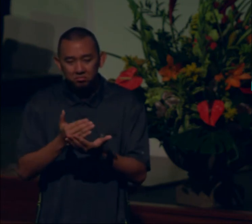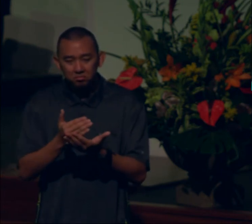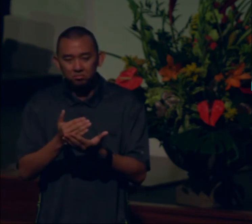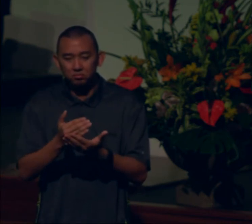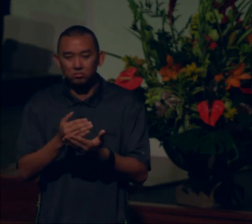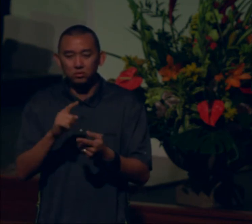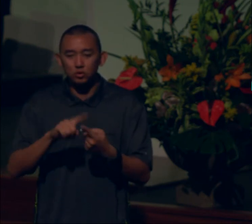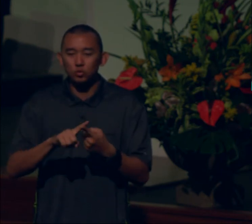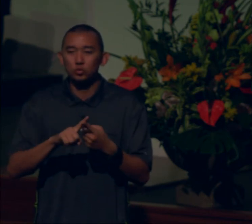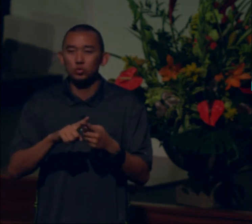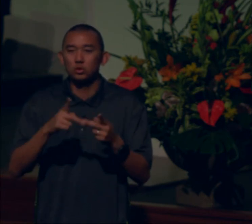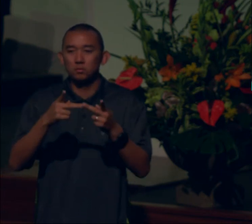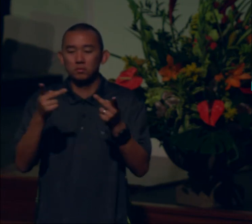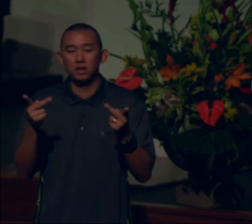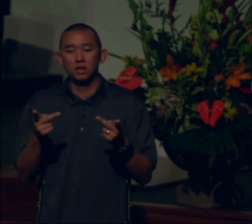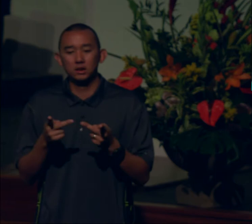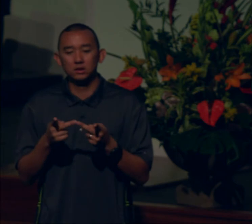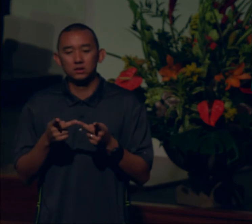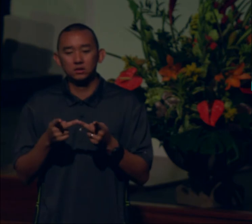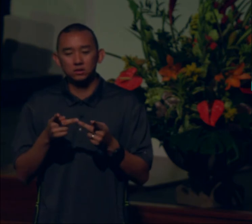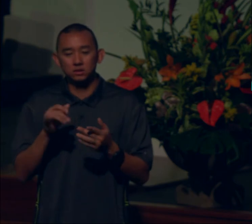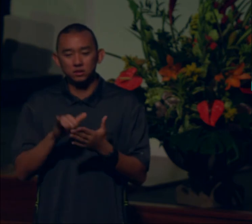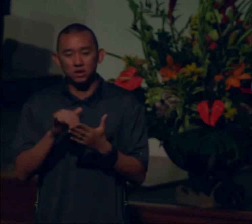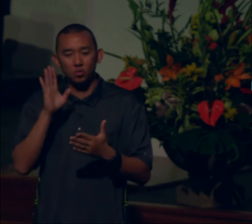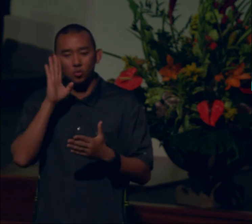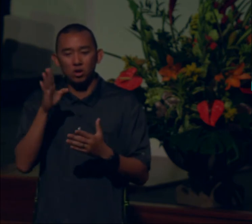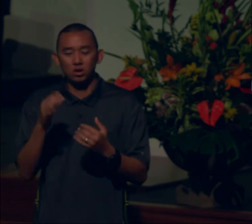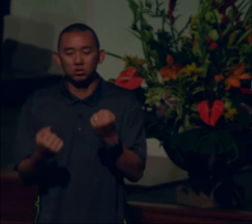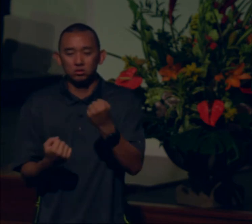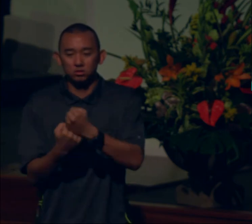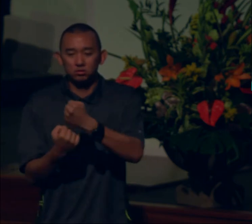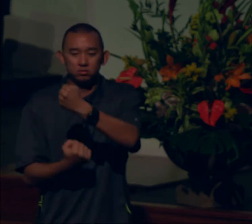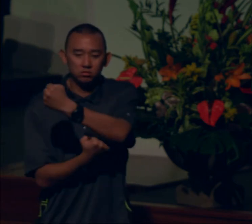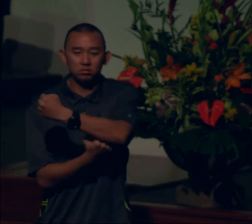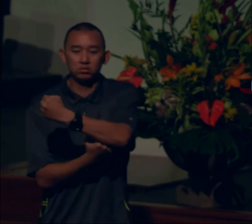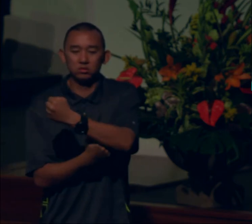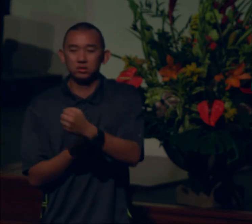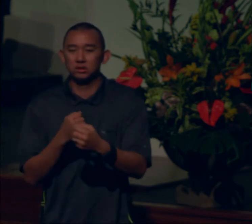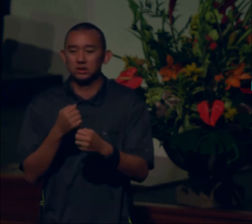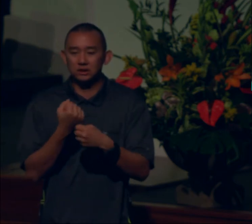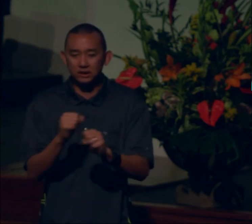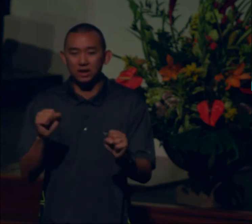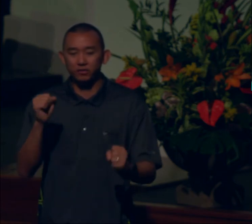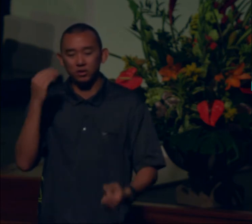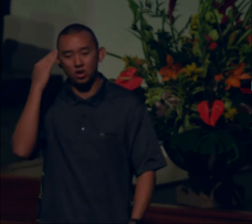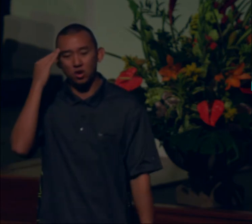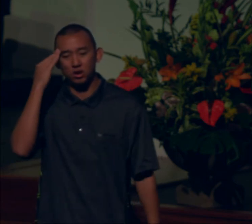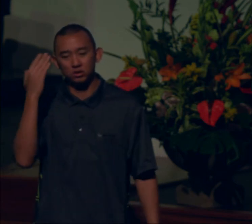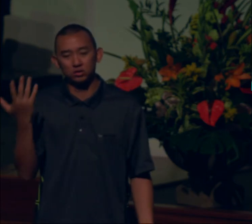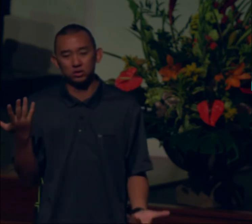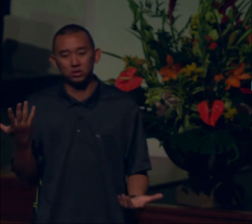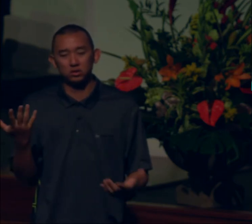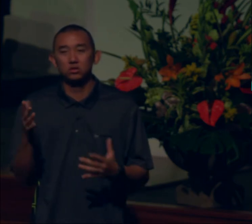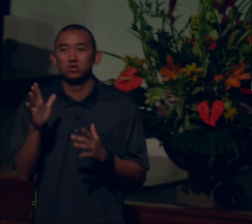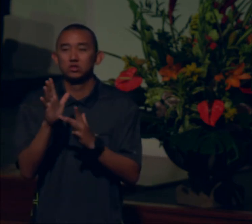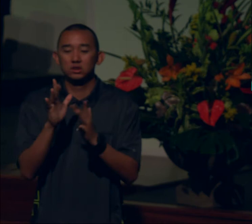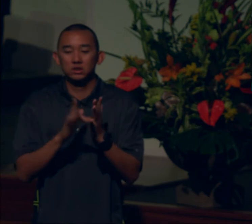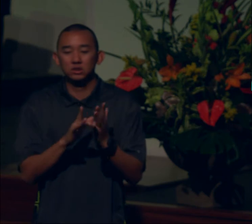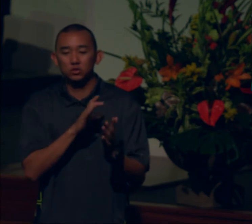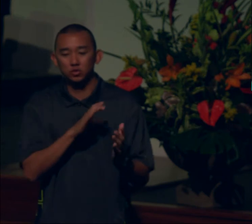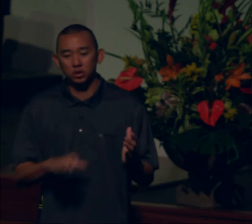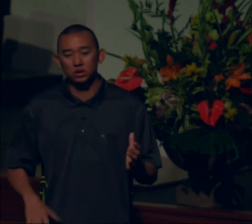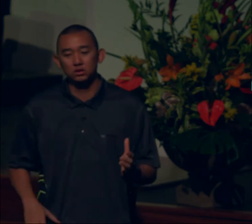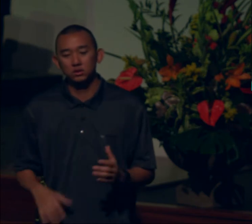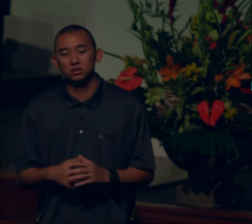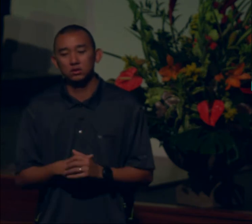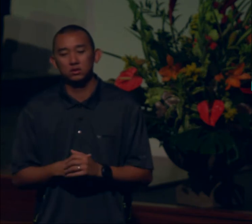that's going to promote the true and saving knowledge of Jesus Christ. And so we're blessed with the privilege of having